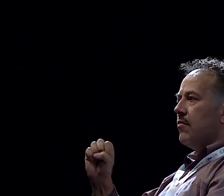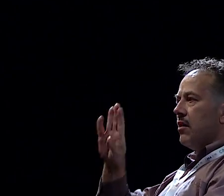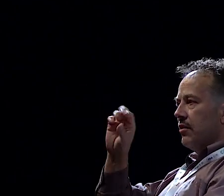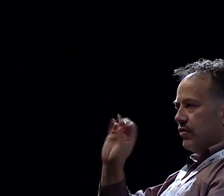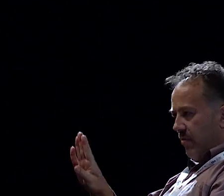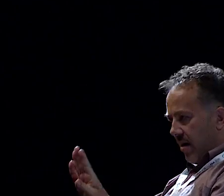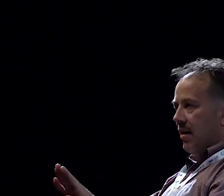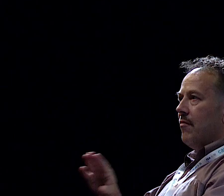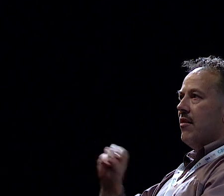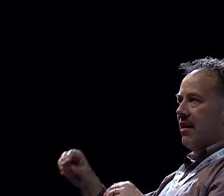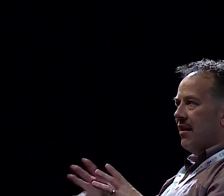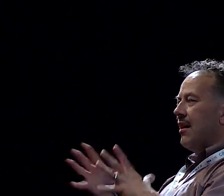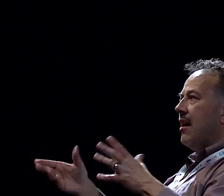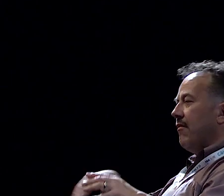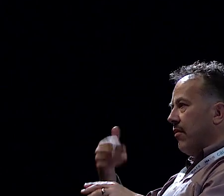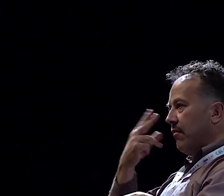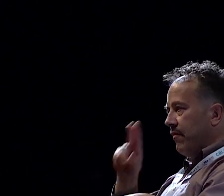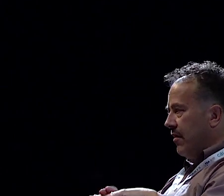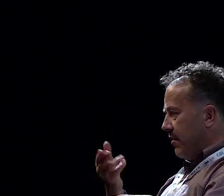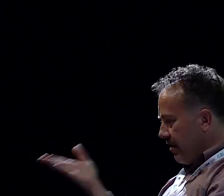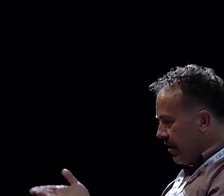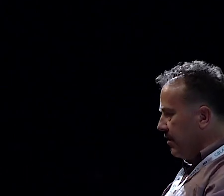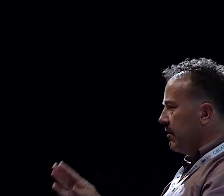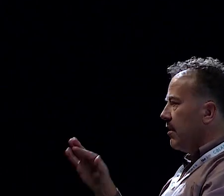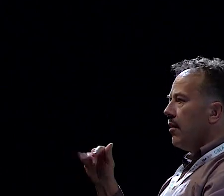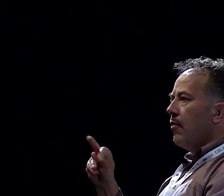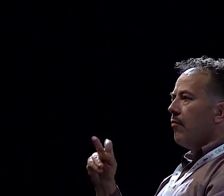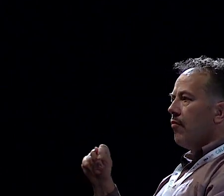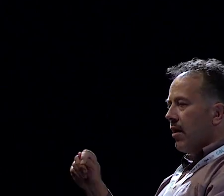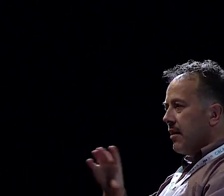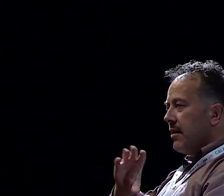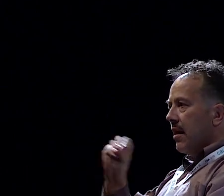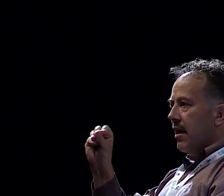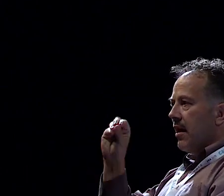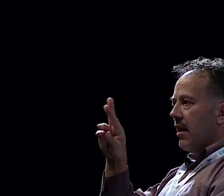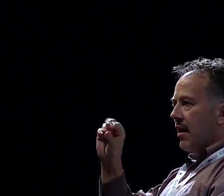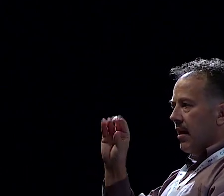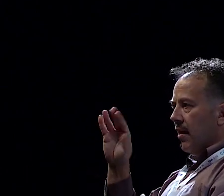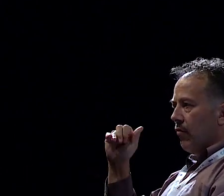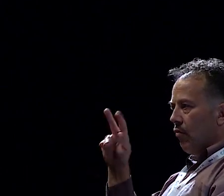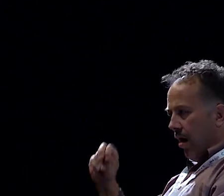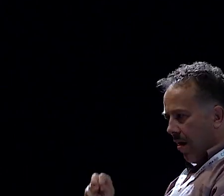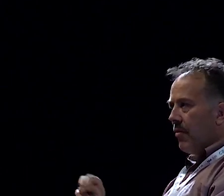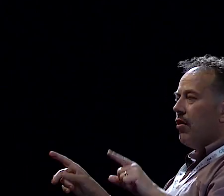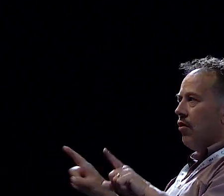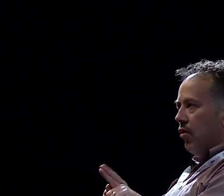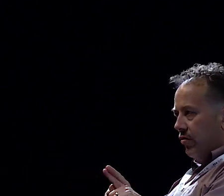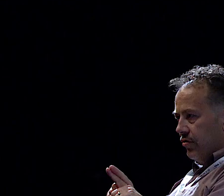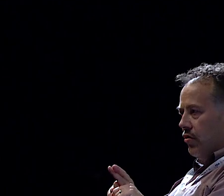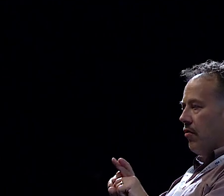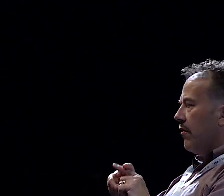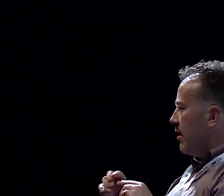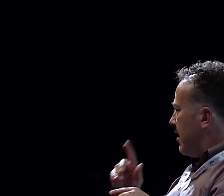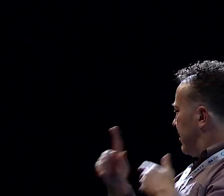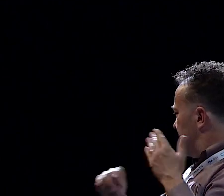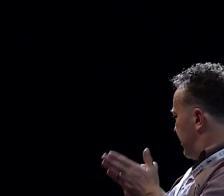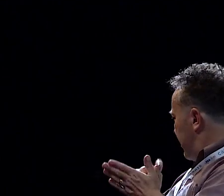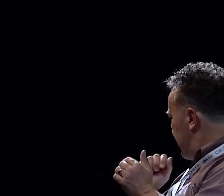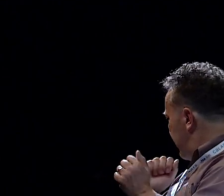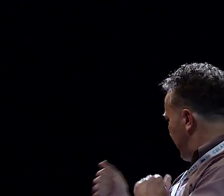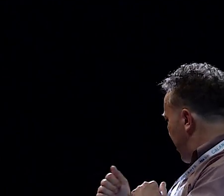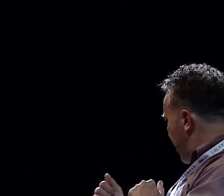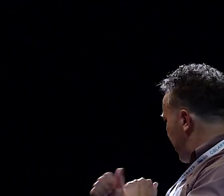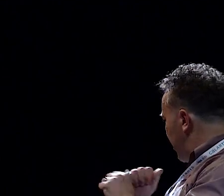of other fun stuff. Brent and Robert are also co-hosts of the season past broadcast. Brent, Robert, come on